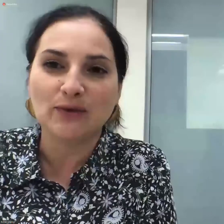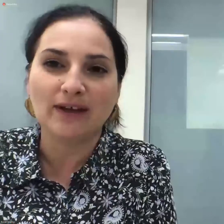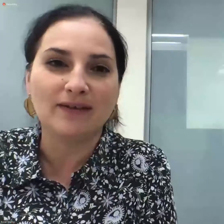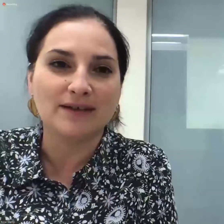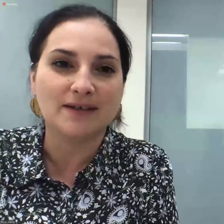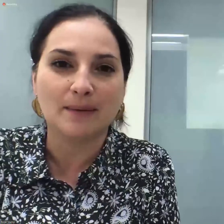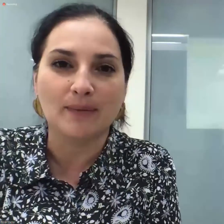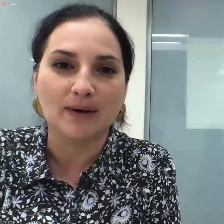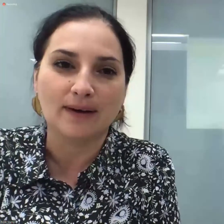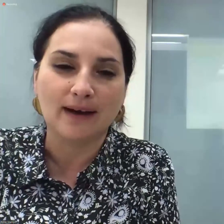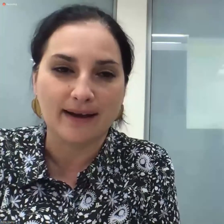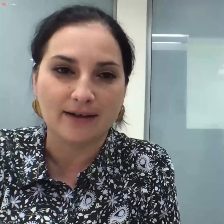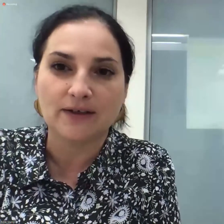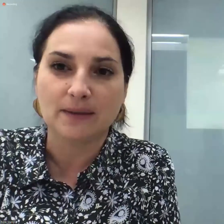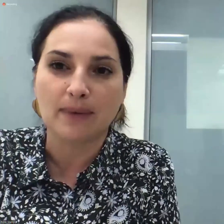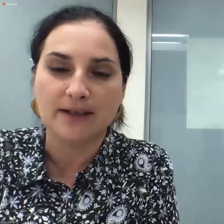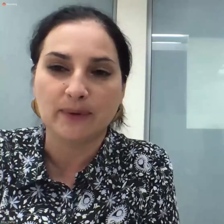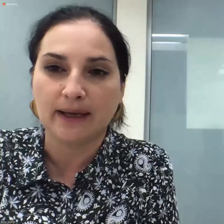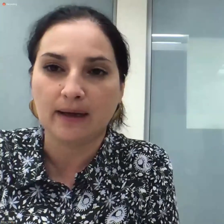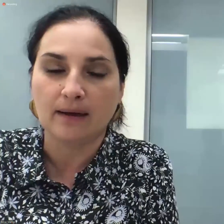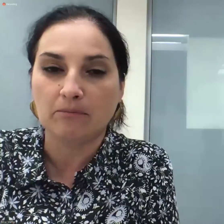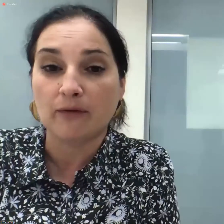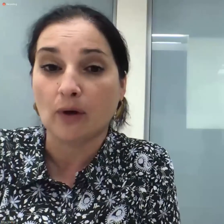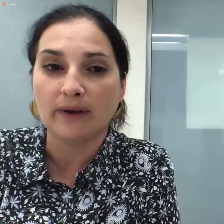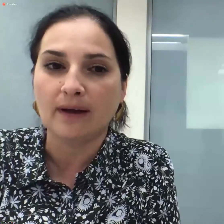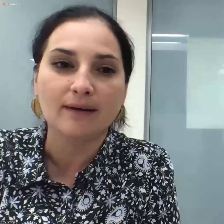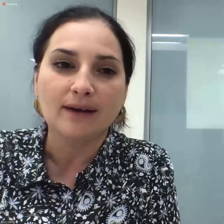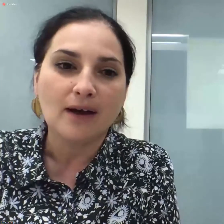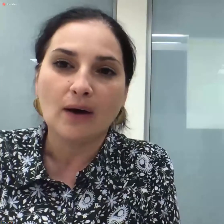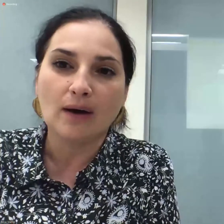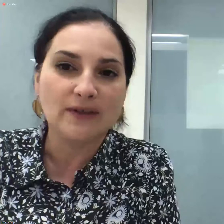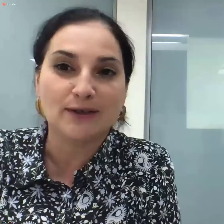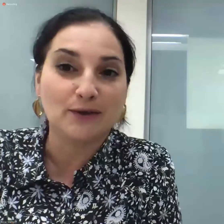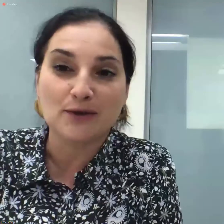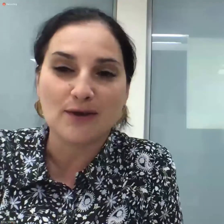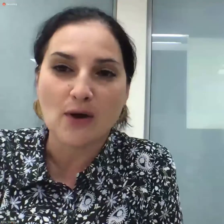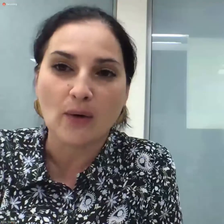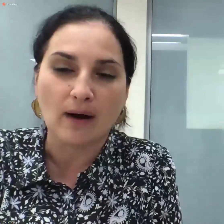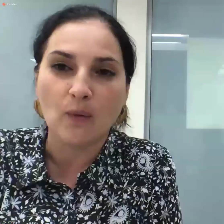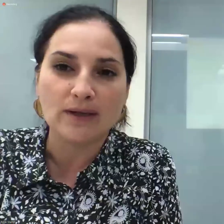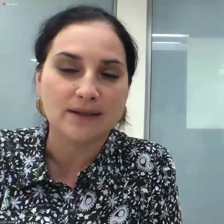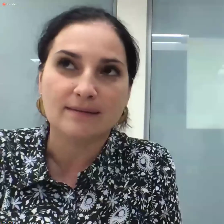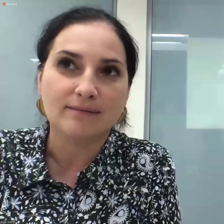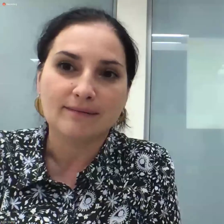We do think that the iconicity might play a role here. We still don't know